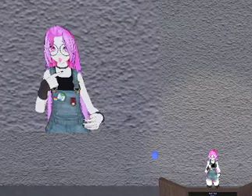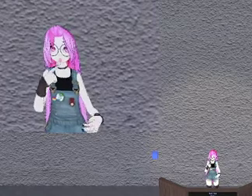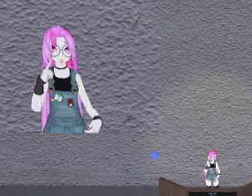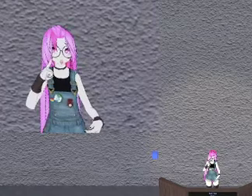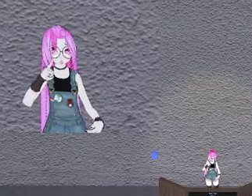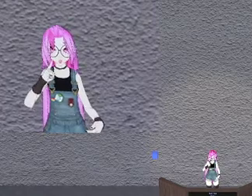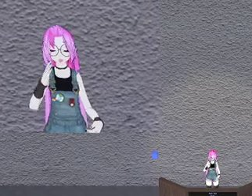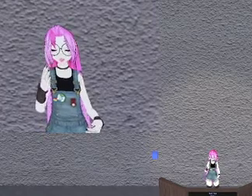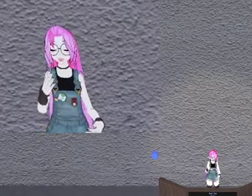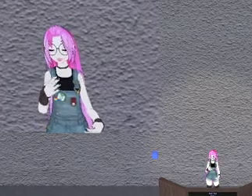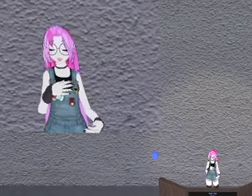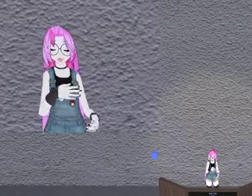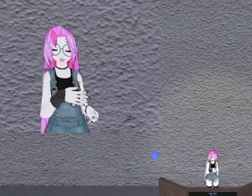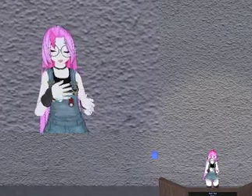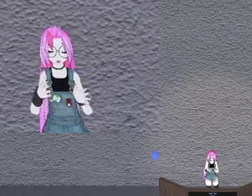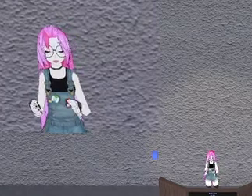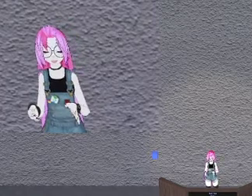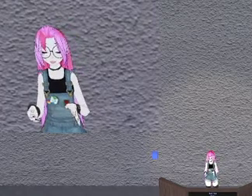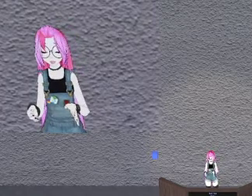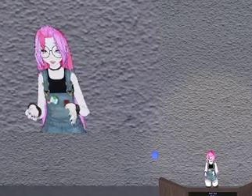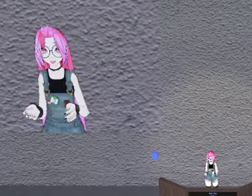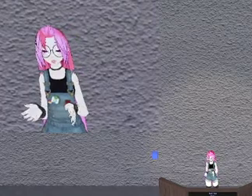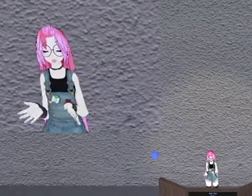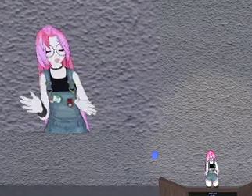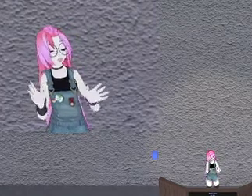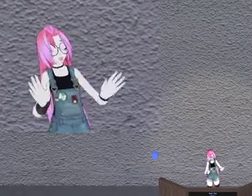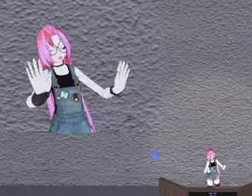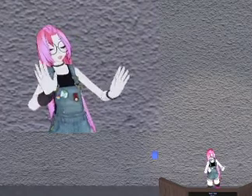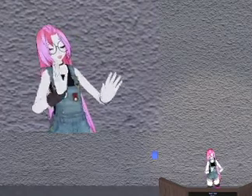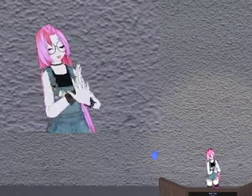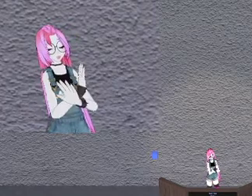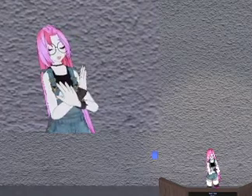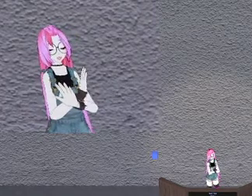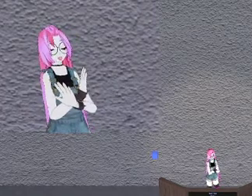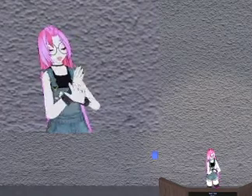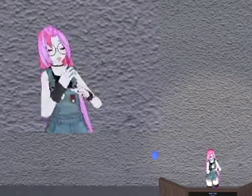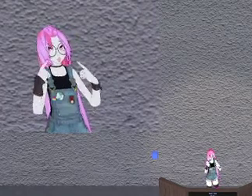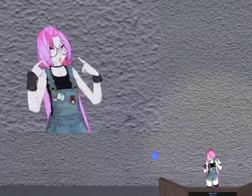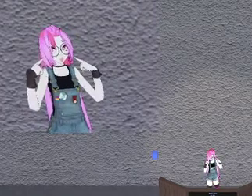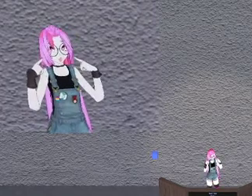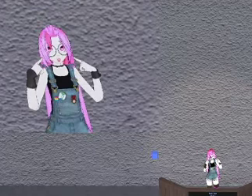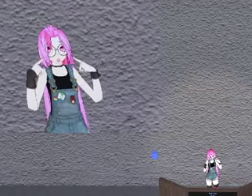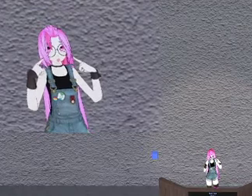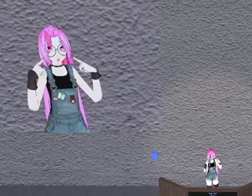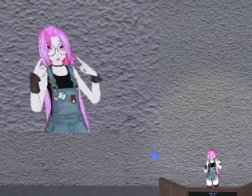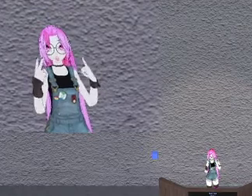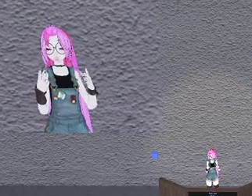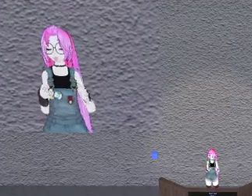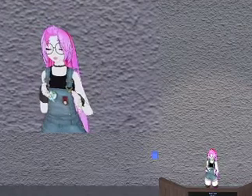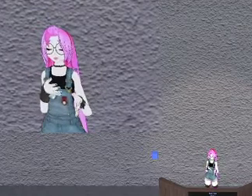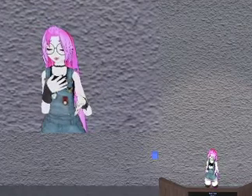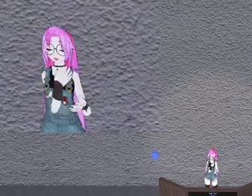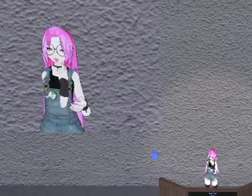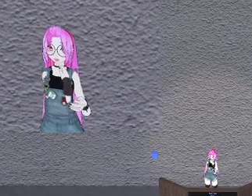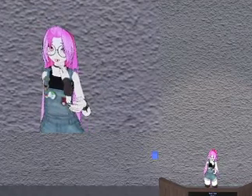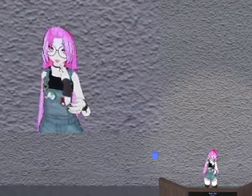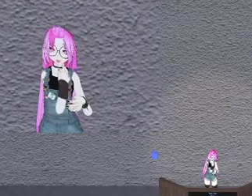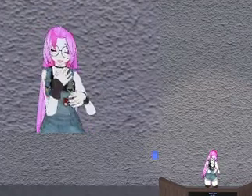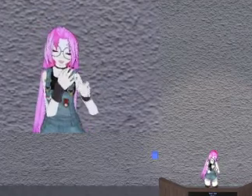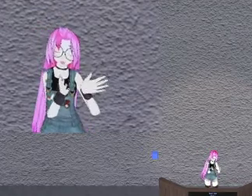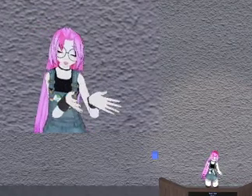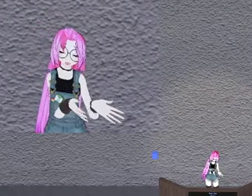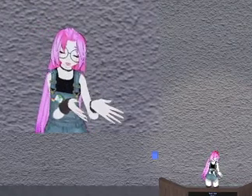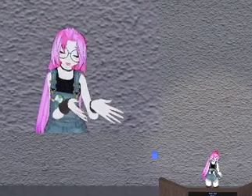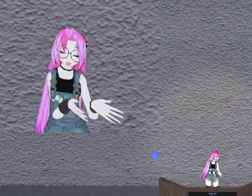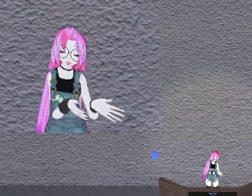no and then said deaf, it doesn't mean he's not deaf. It means he was nodding no to this person. They're like, oh no, I can't hear. So people ask me like,